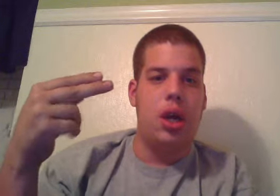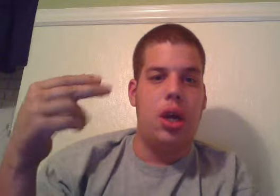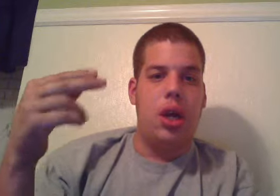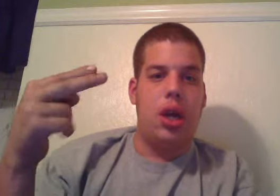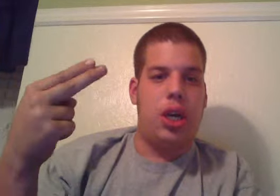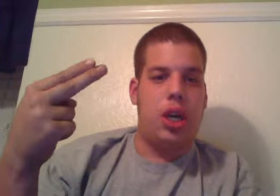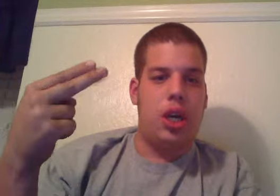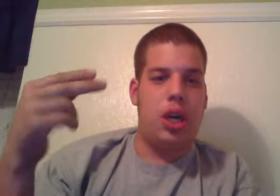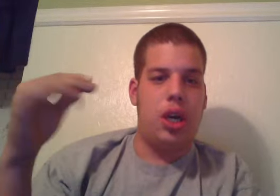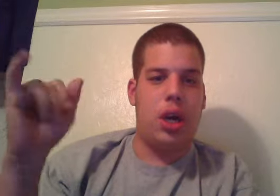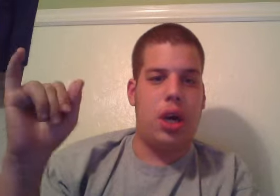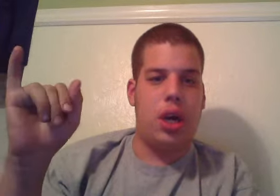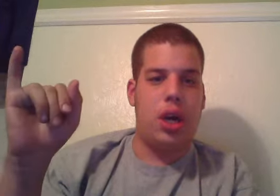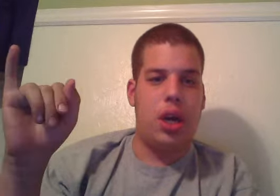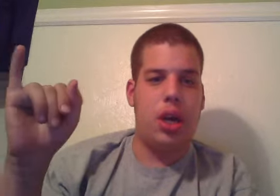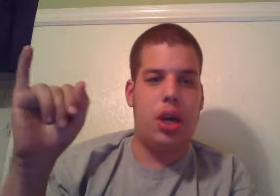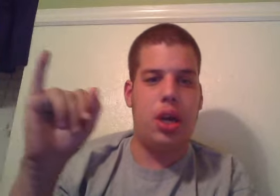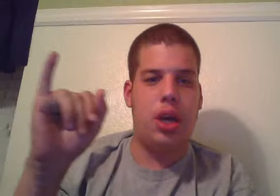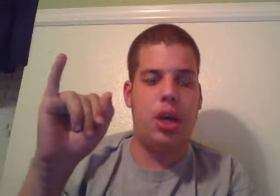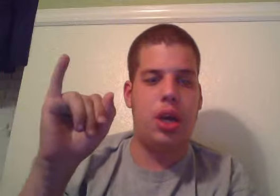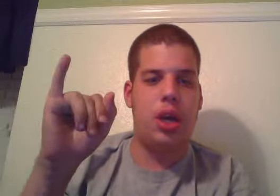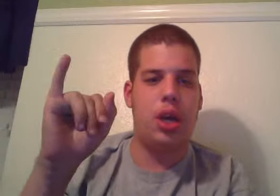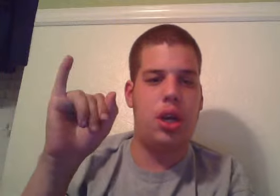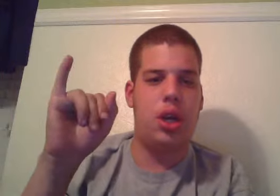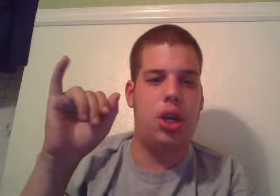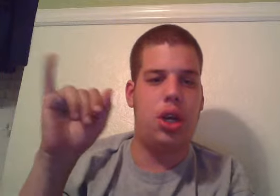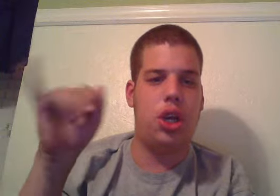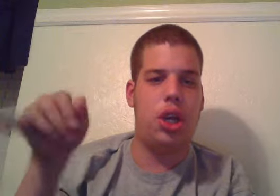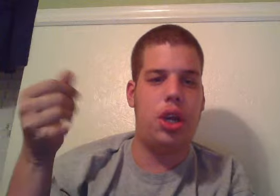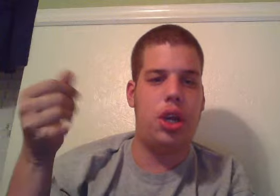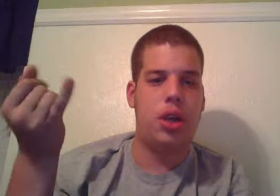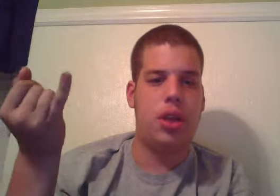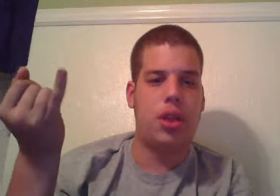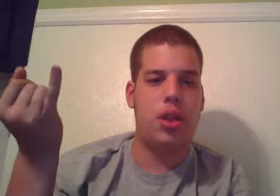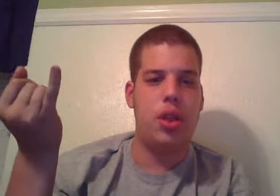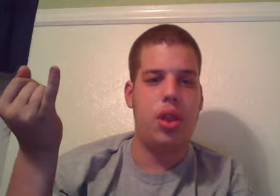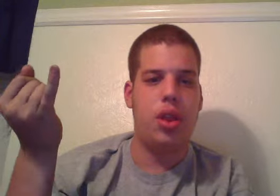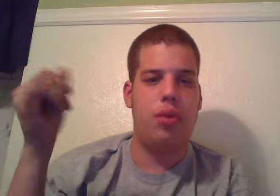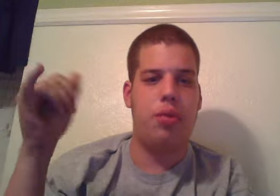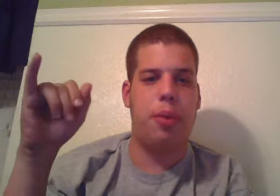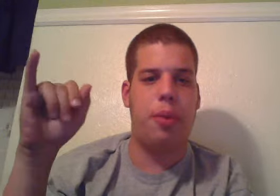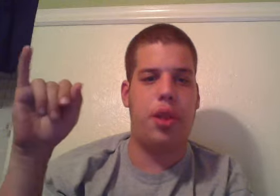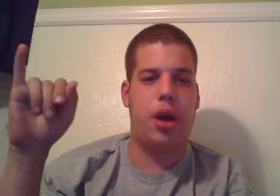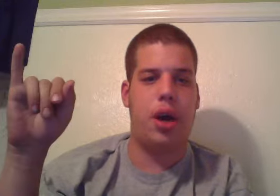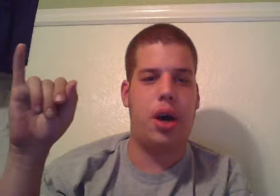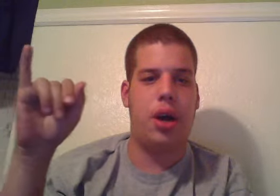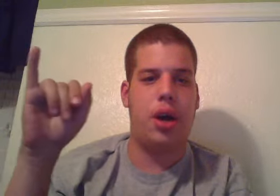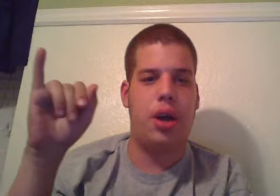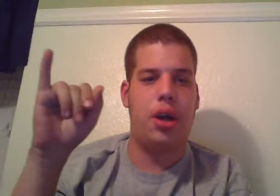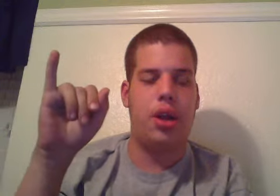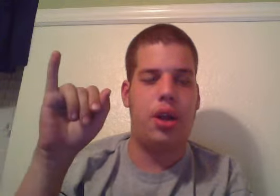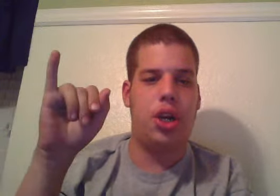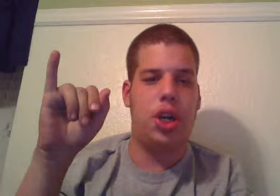H, I, J. Remember the I and the J